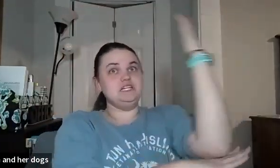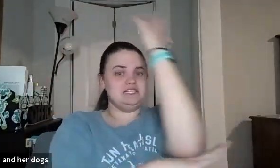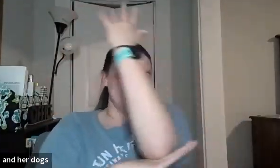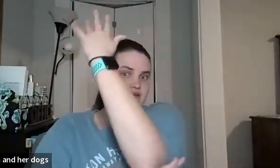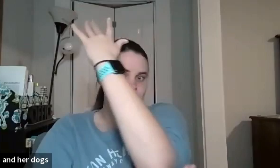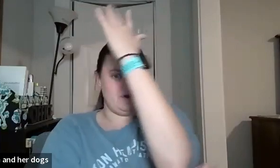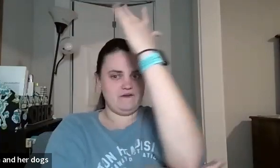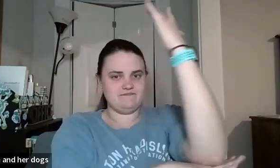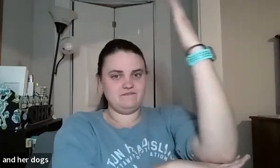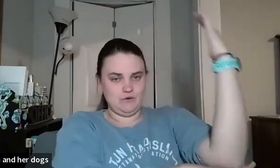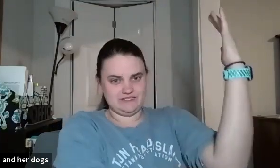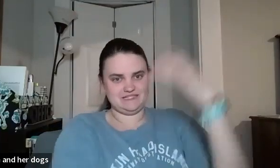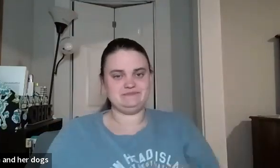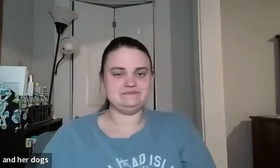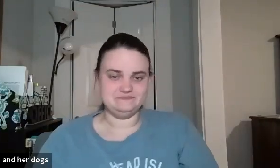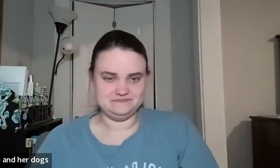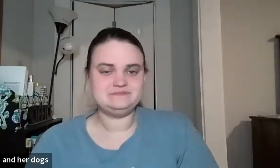trees everywhere. Forest.